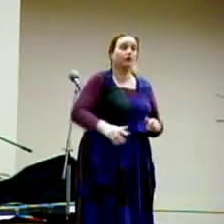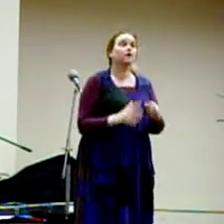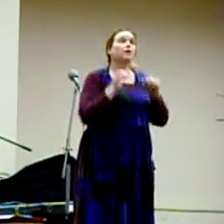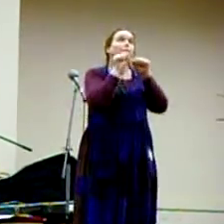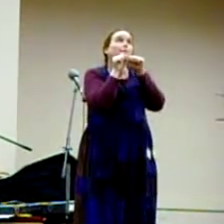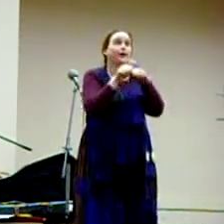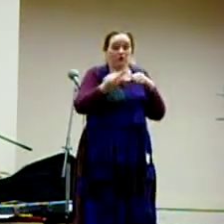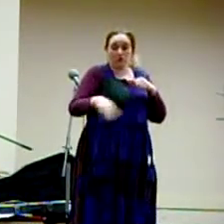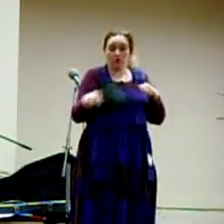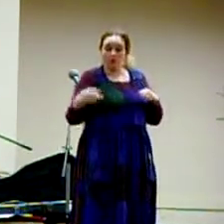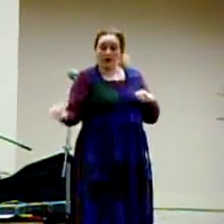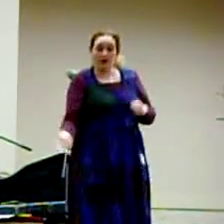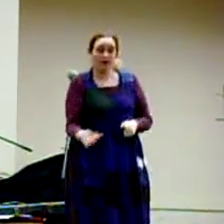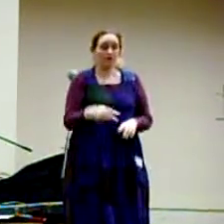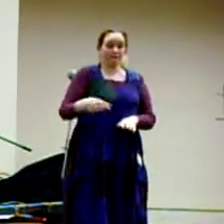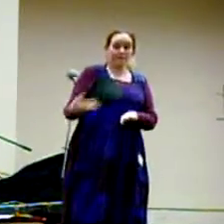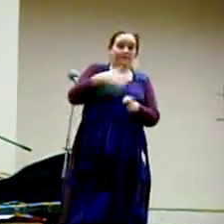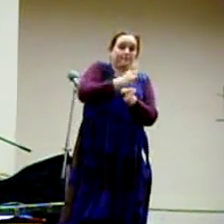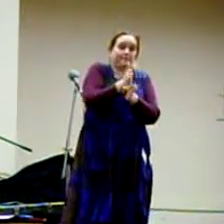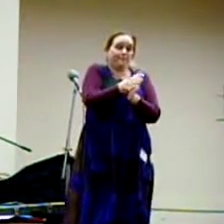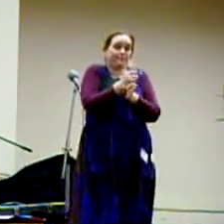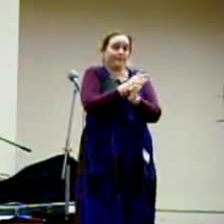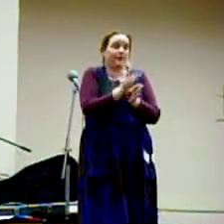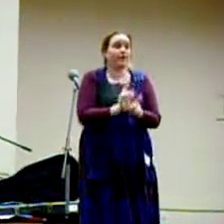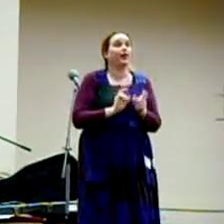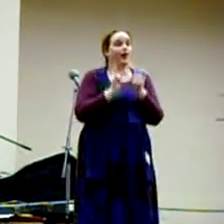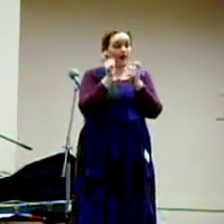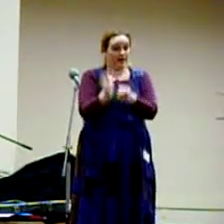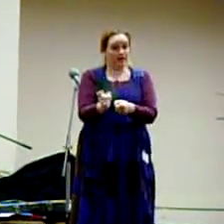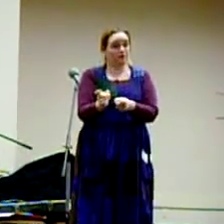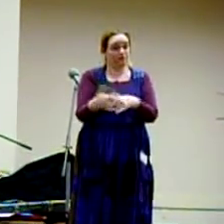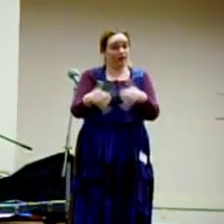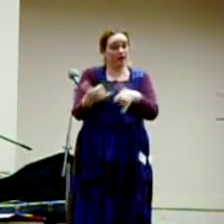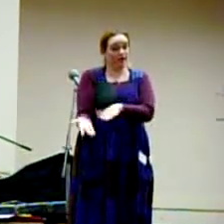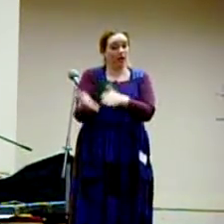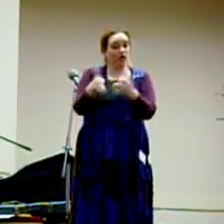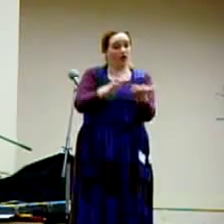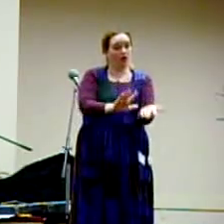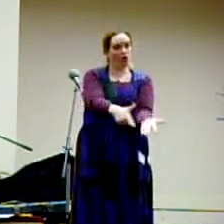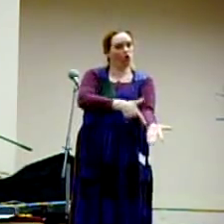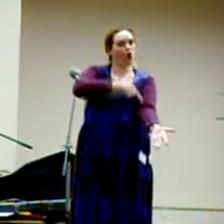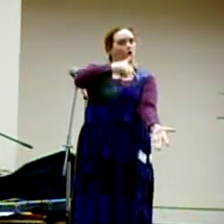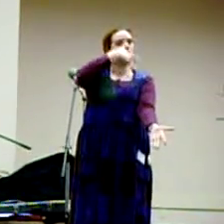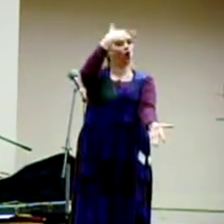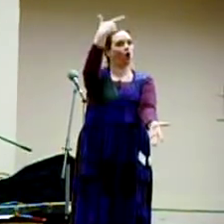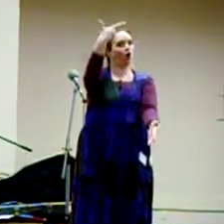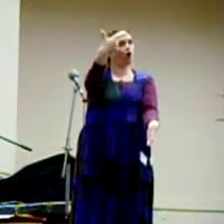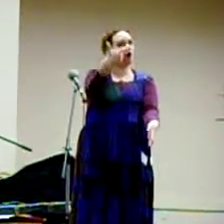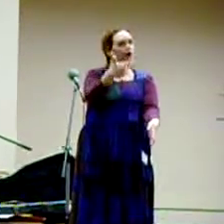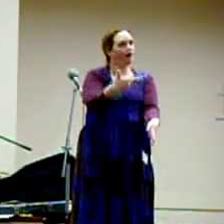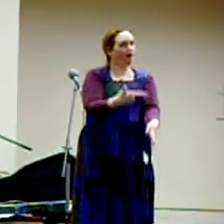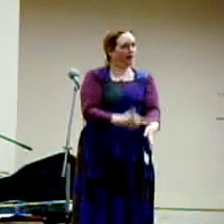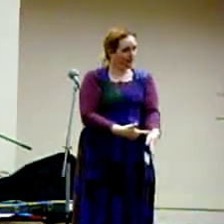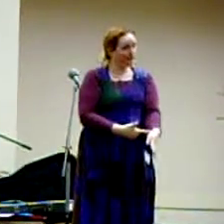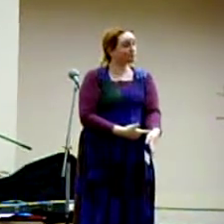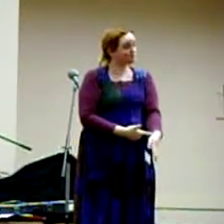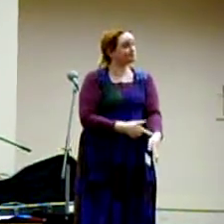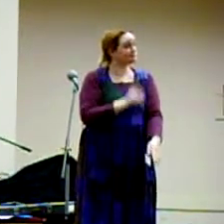beg and roll and balance on a dime, and they get him to play dead for a really long time.